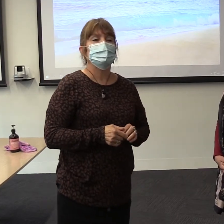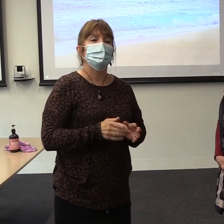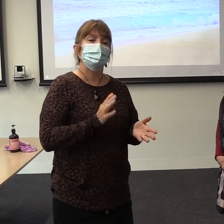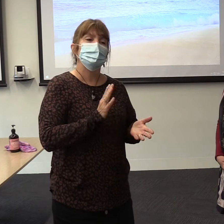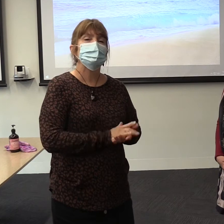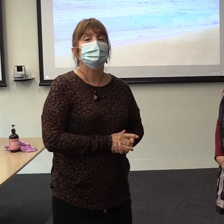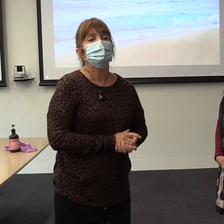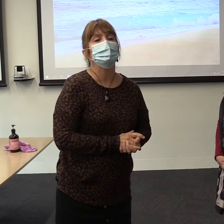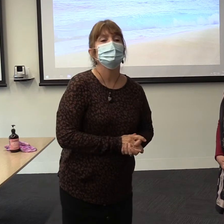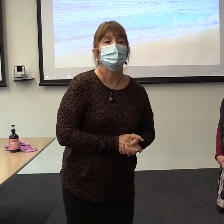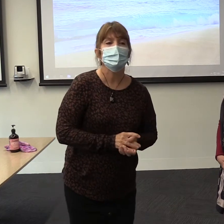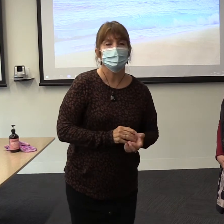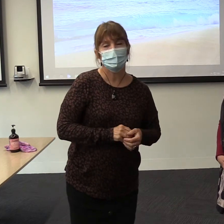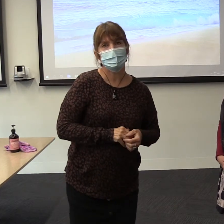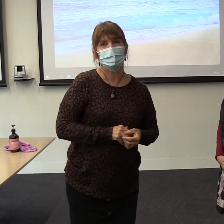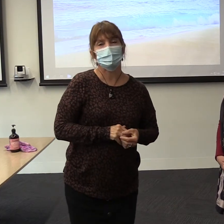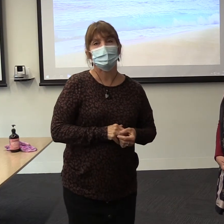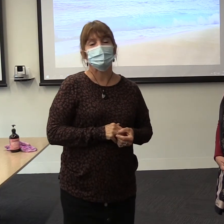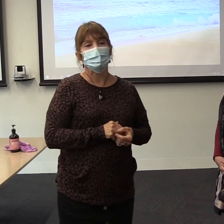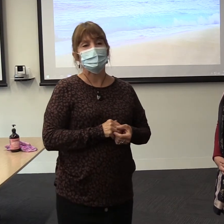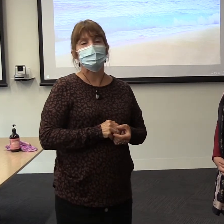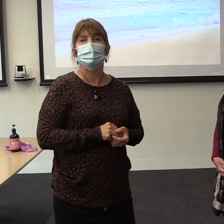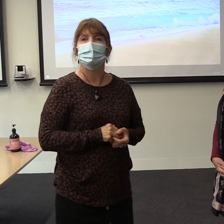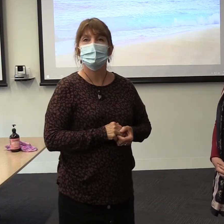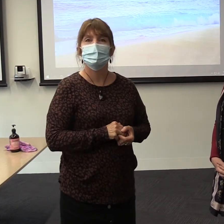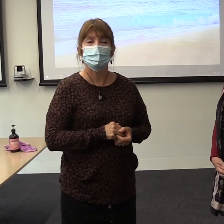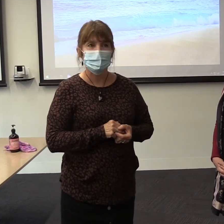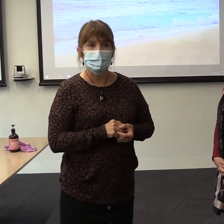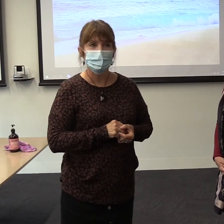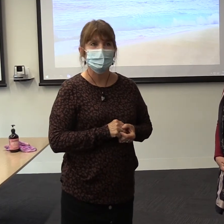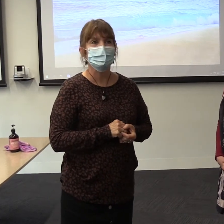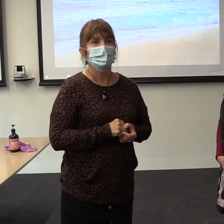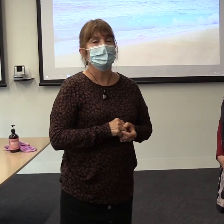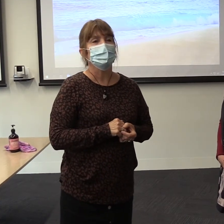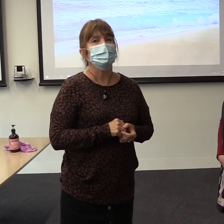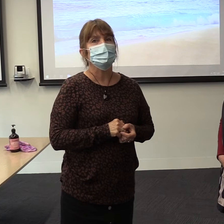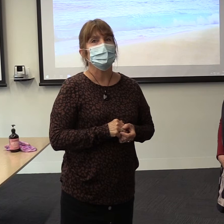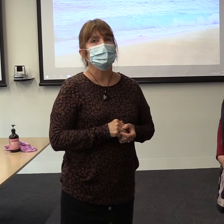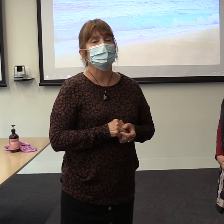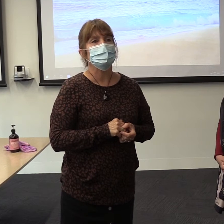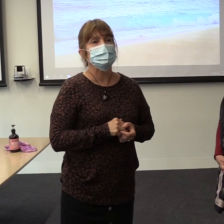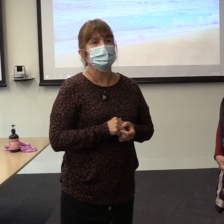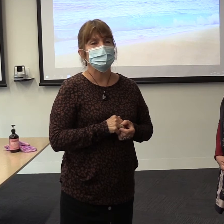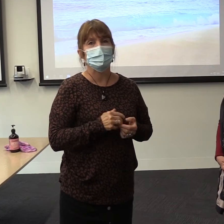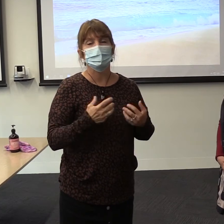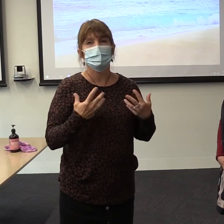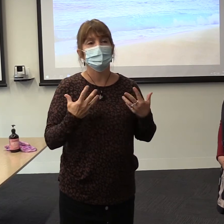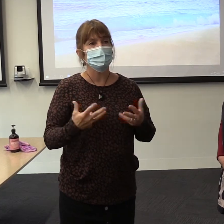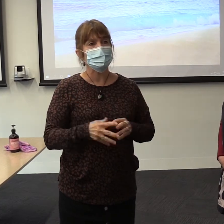So the second one you may have heard of before is called square breathing. They often teach people in